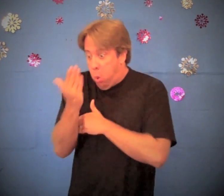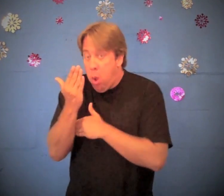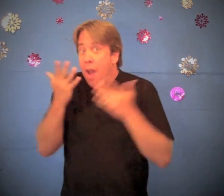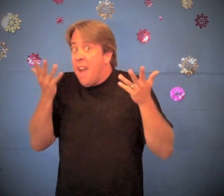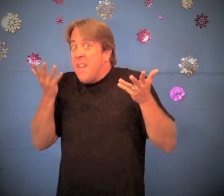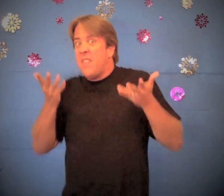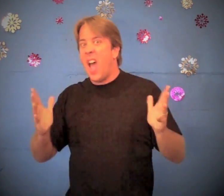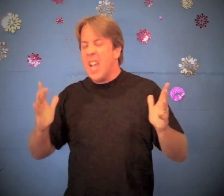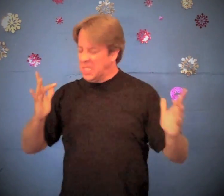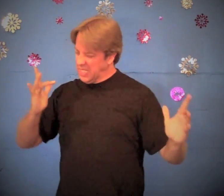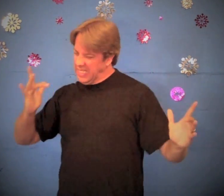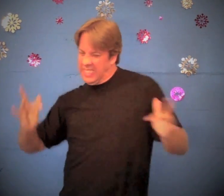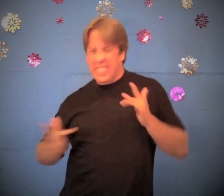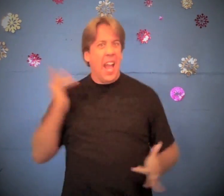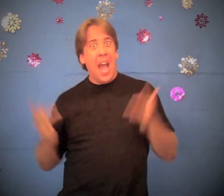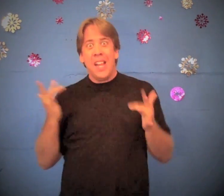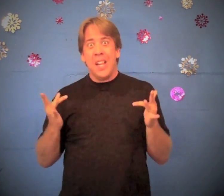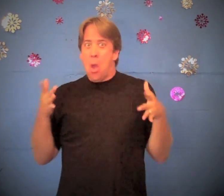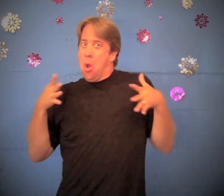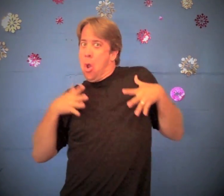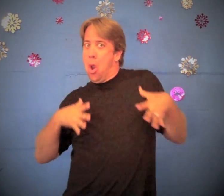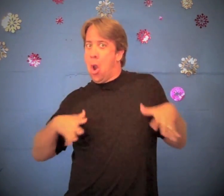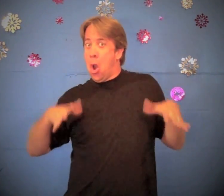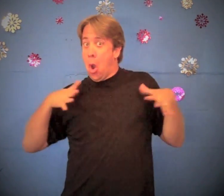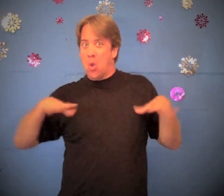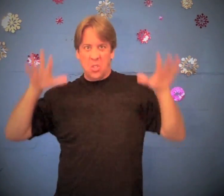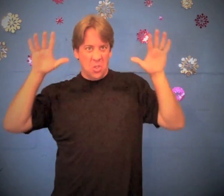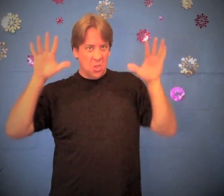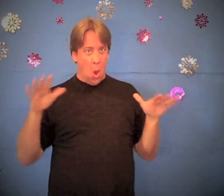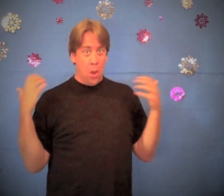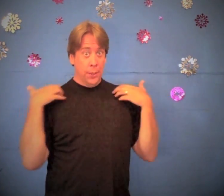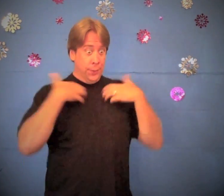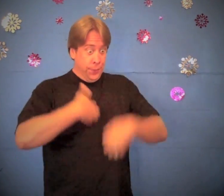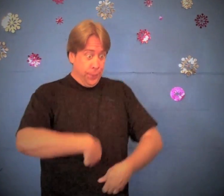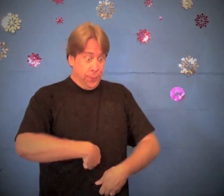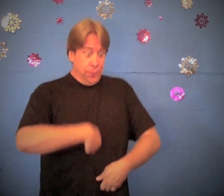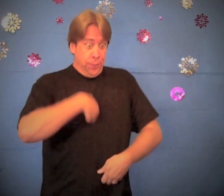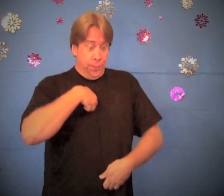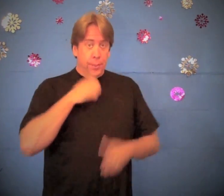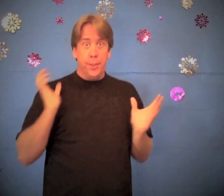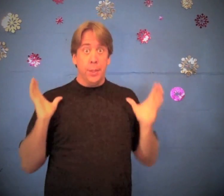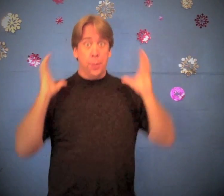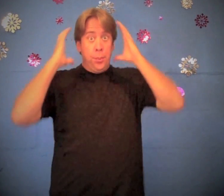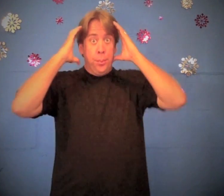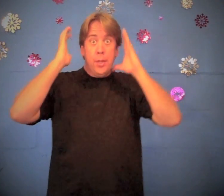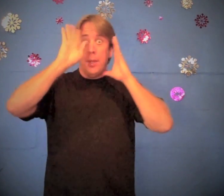After breakfast, he put on his snowsuit